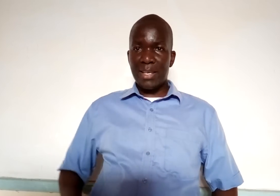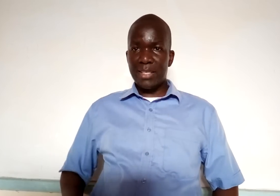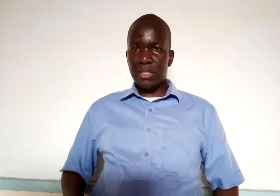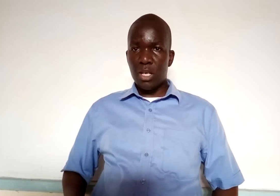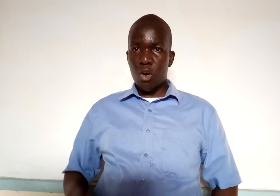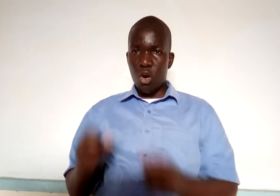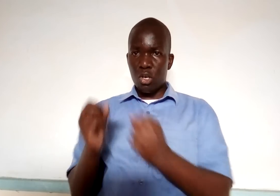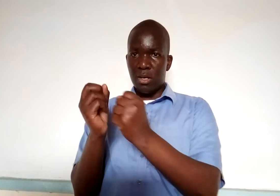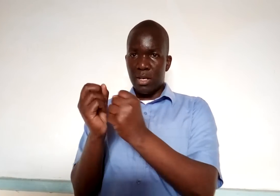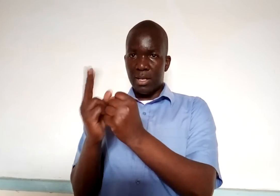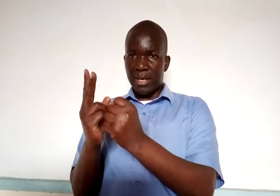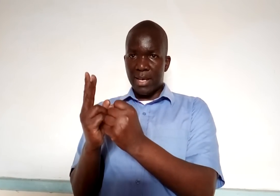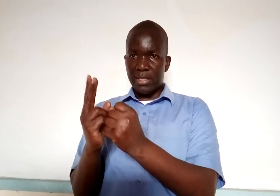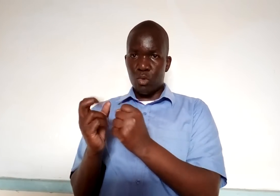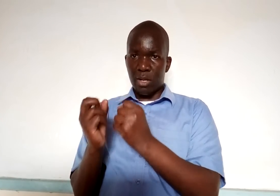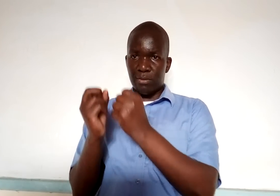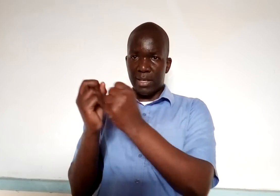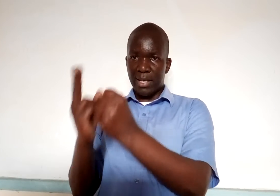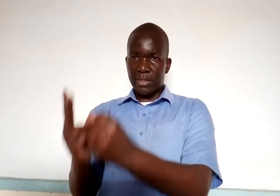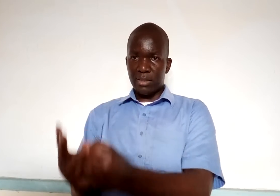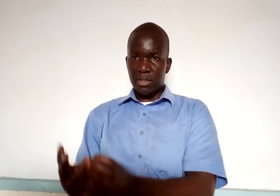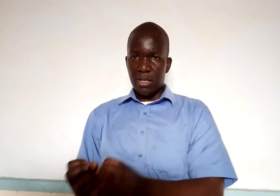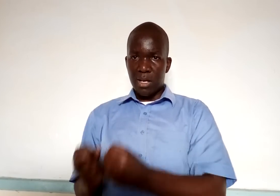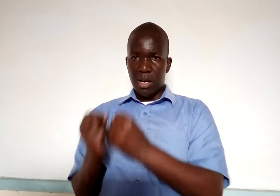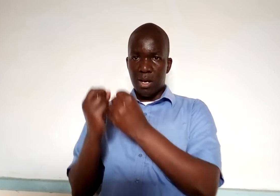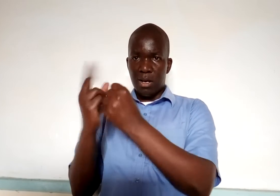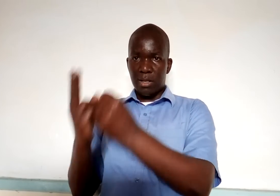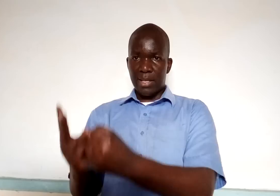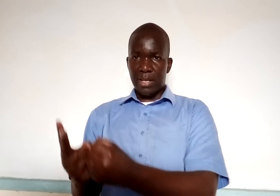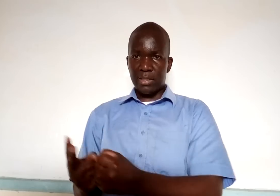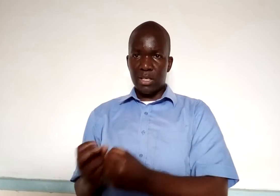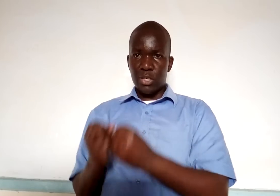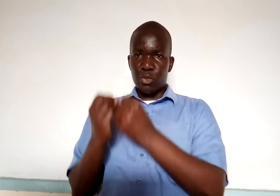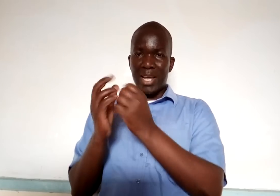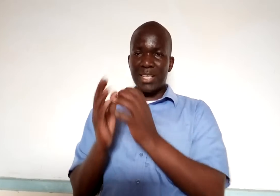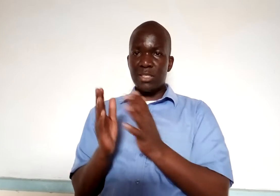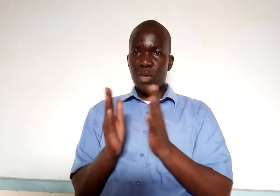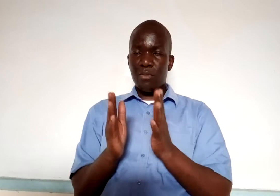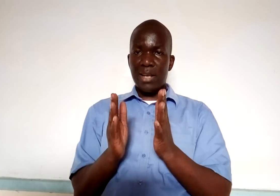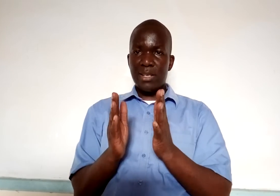this, or like that, 12, like that, like that. So that is, we have learned